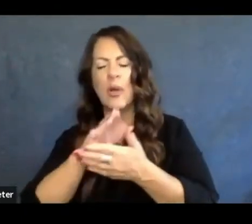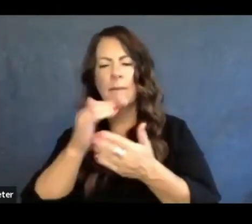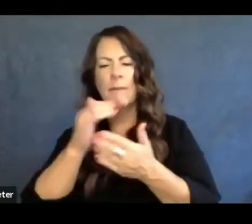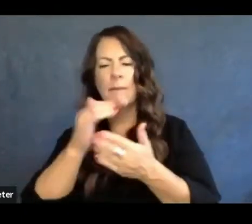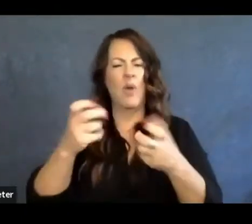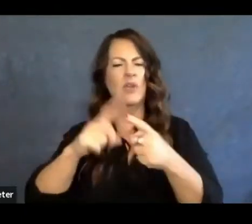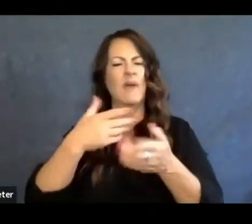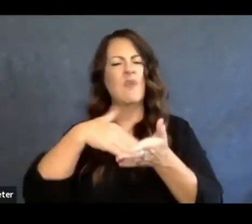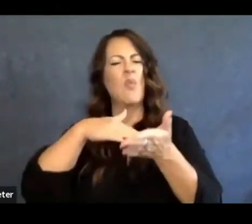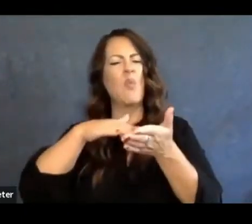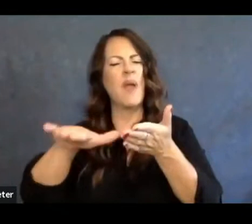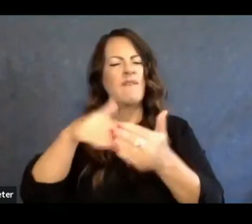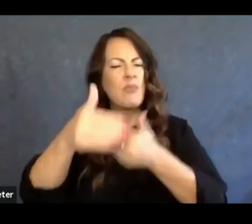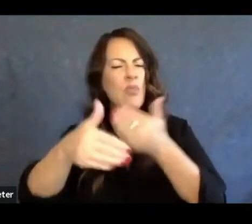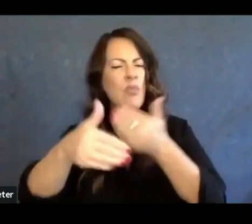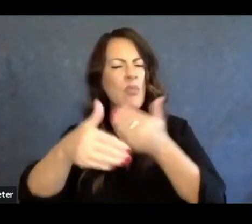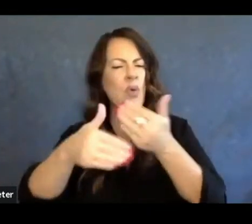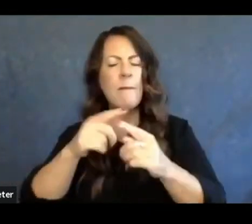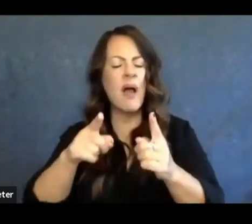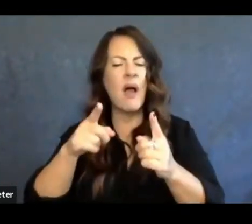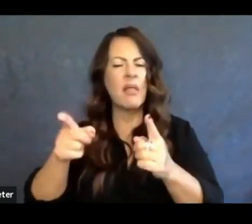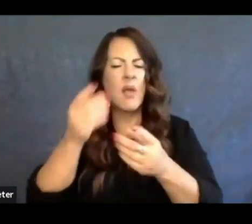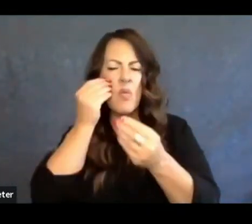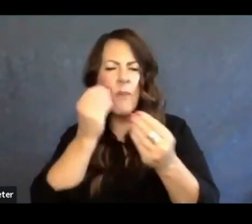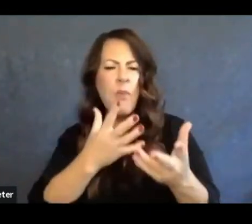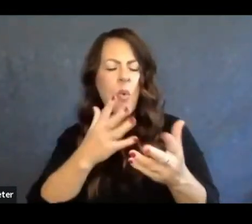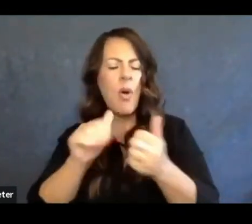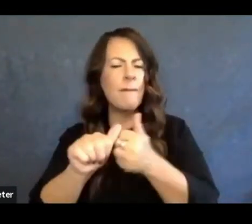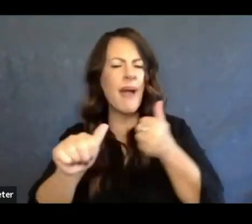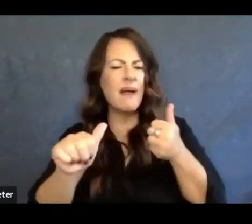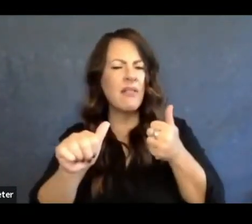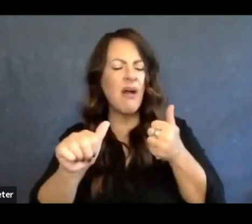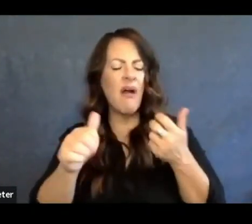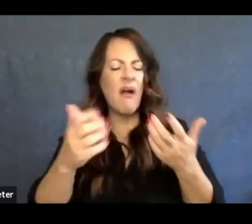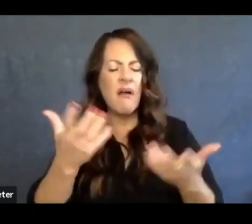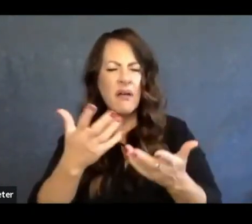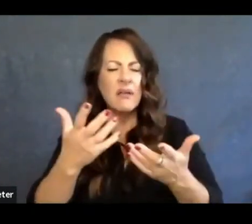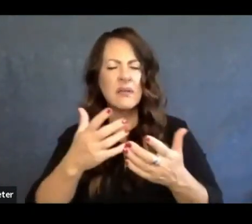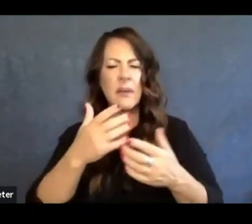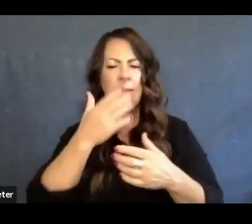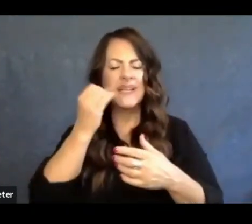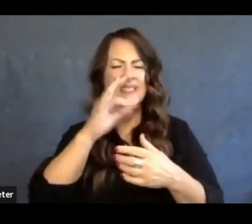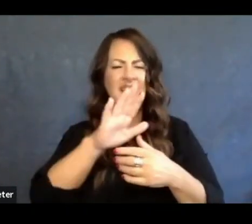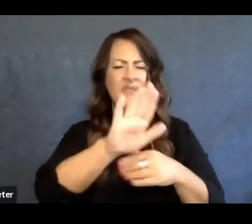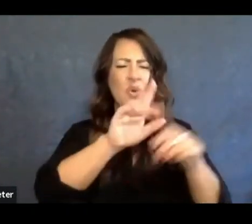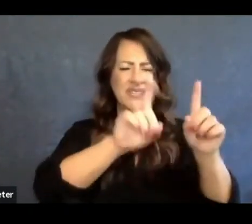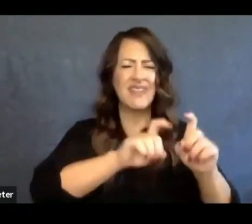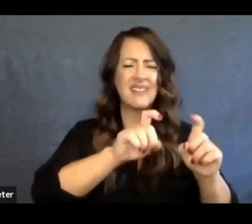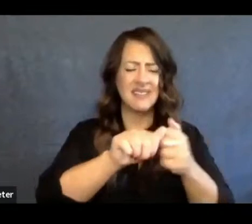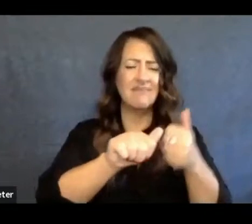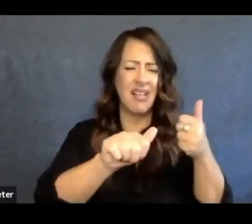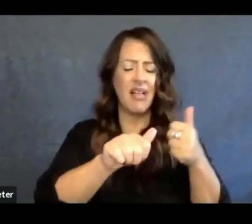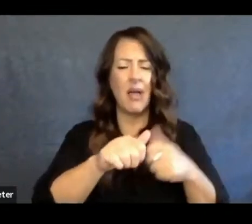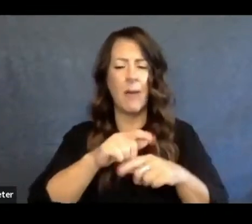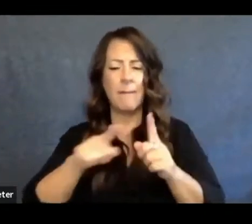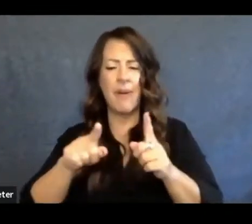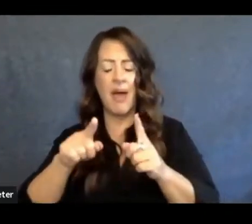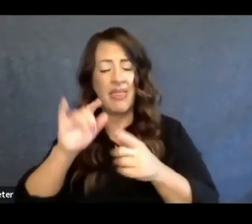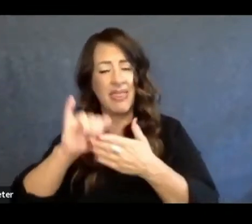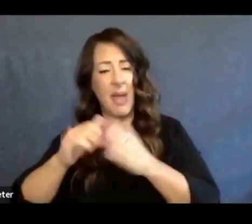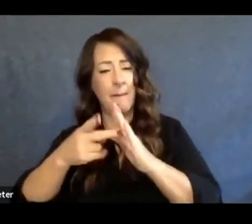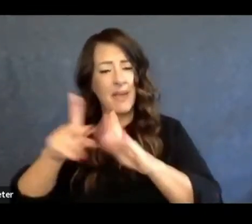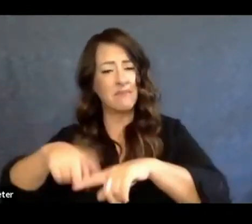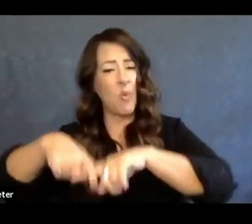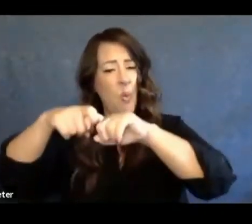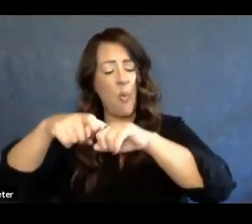the reporting backlog with the of the testing results, has this process been put on hold, or is there